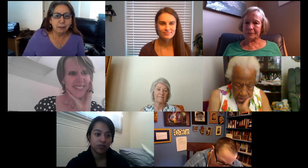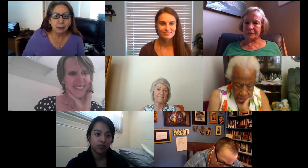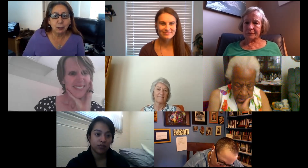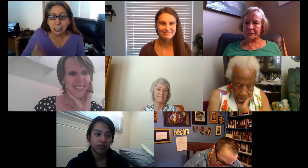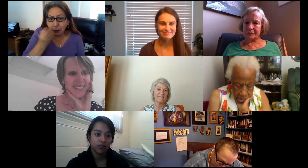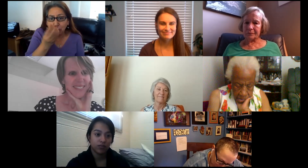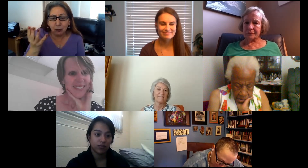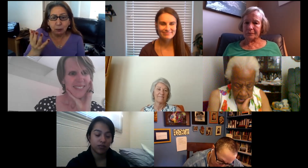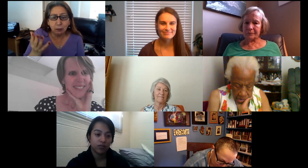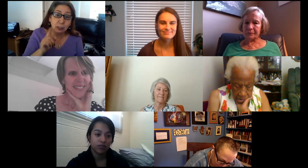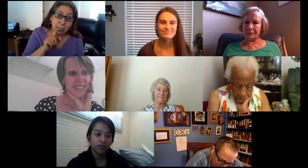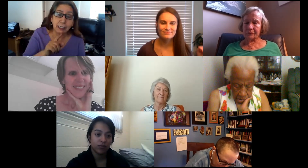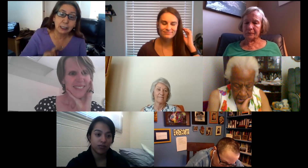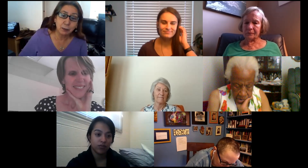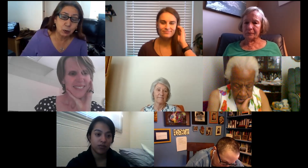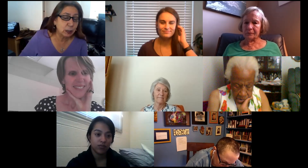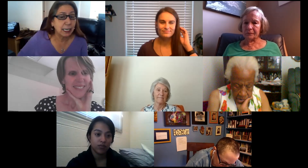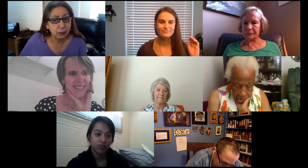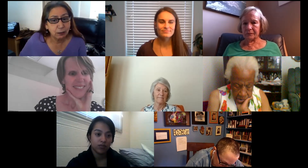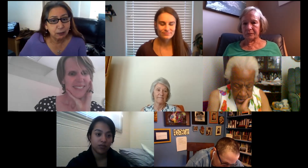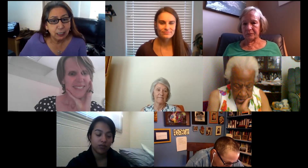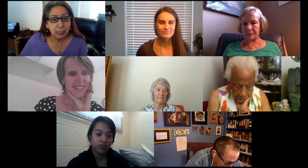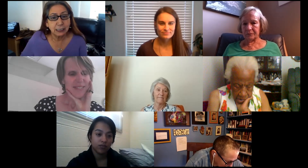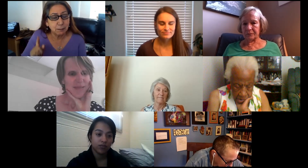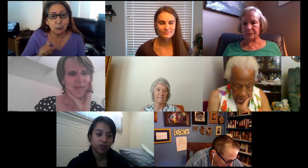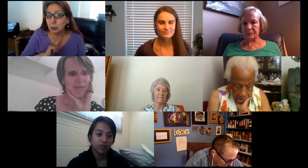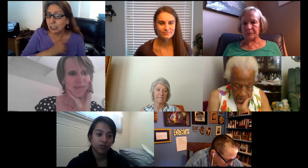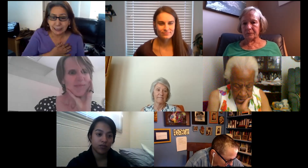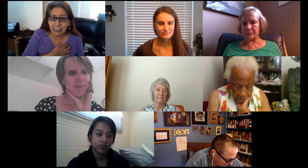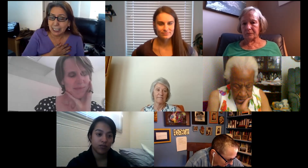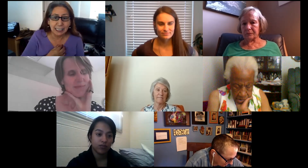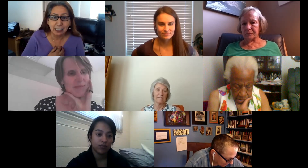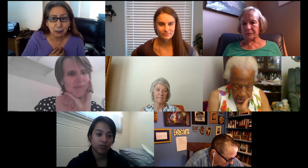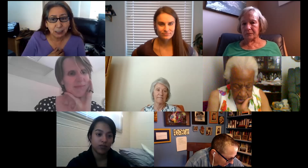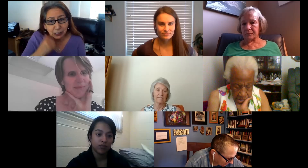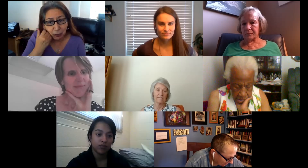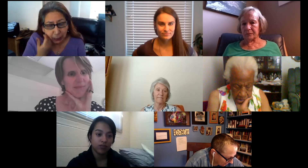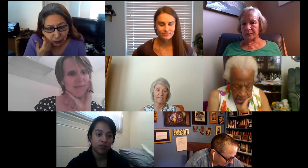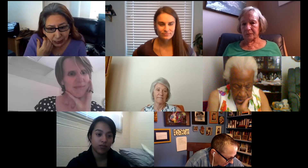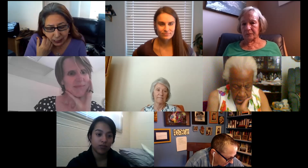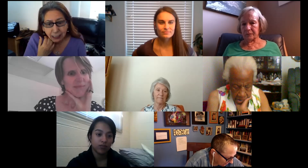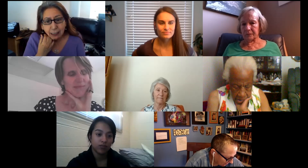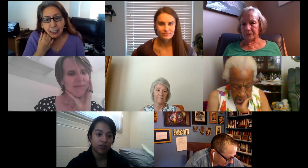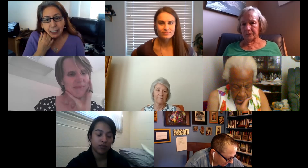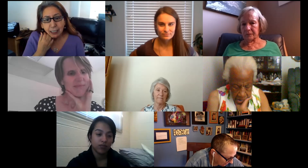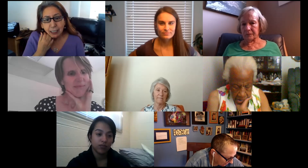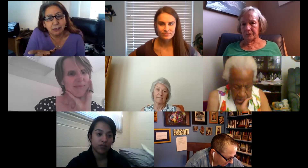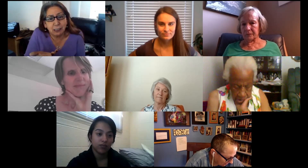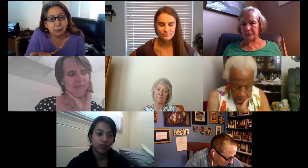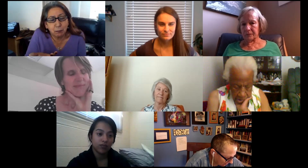You let them know, because you got to let them know you can hear. Because some people will not say I cannot hear because they're embarrassed. And then people